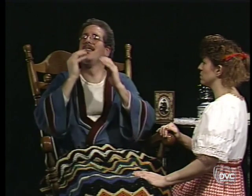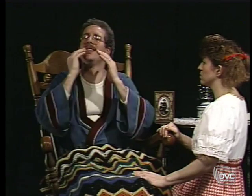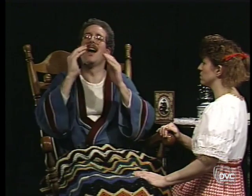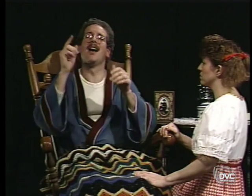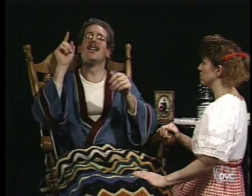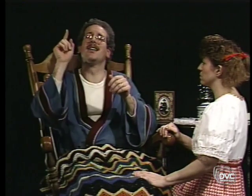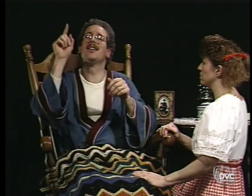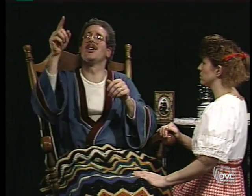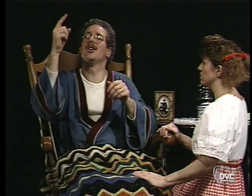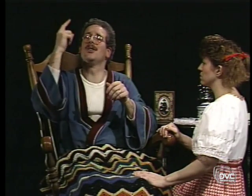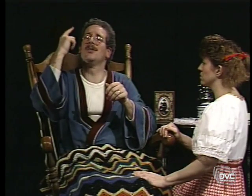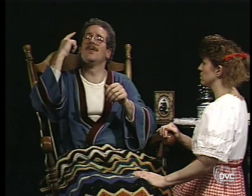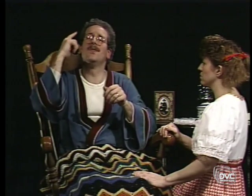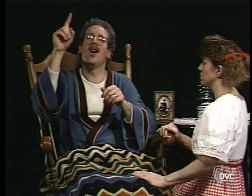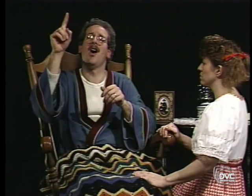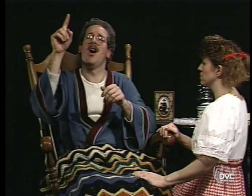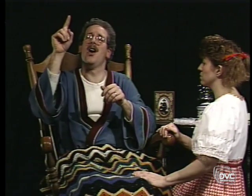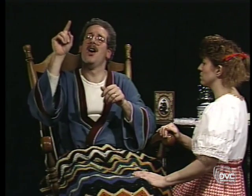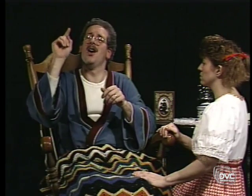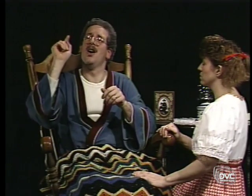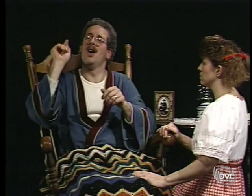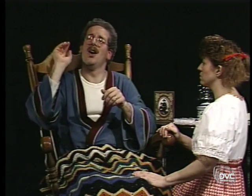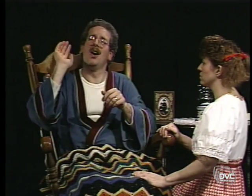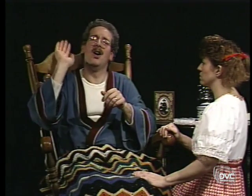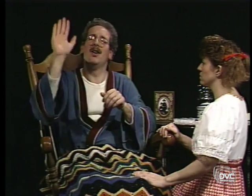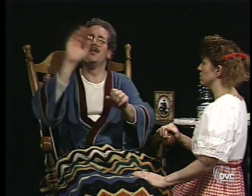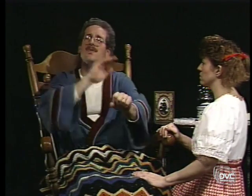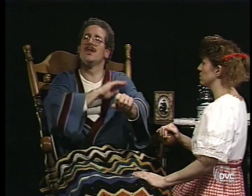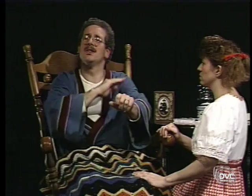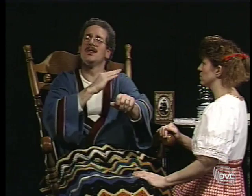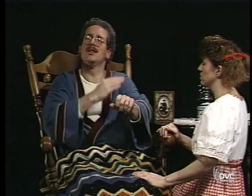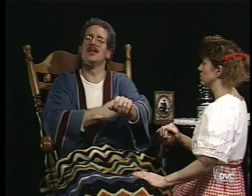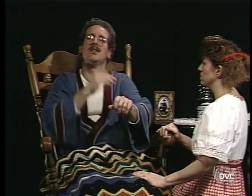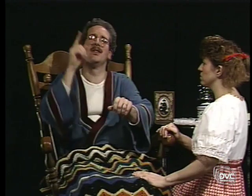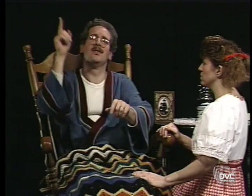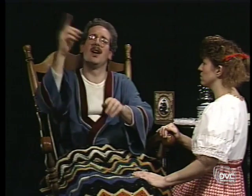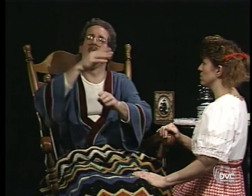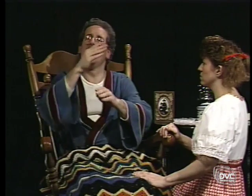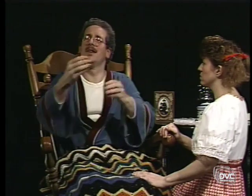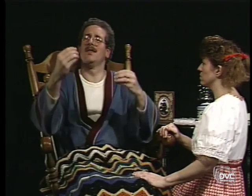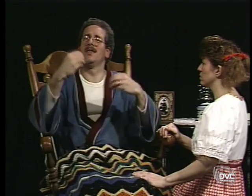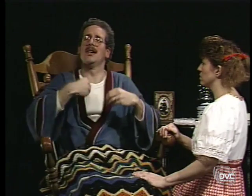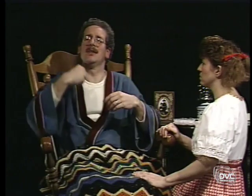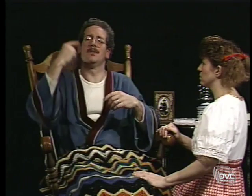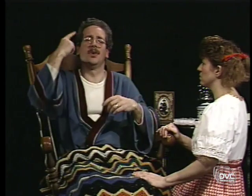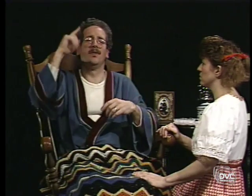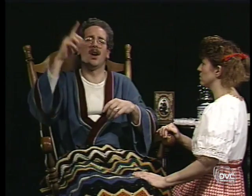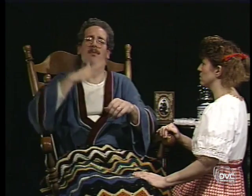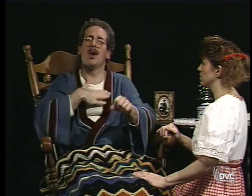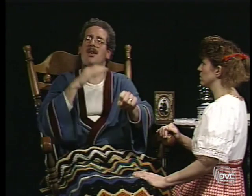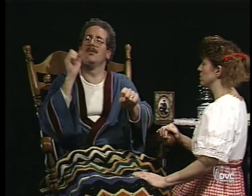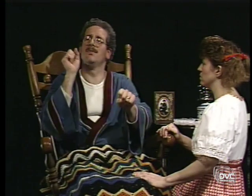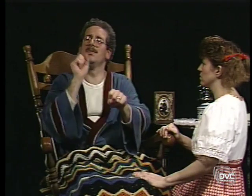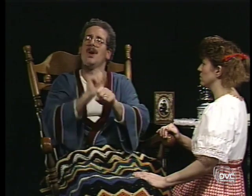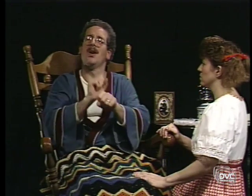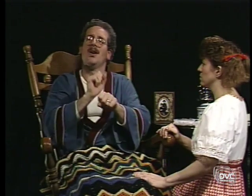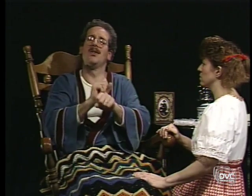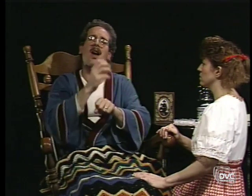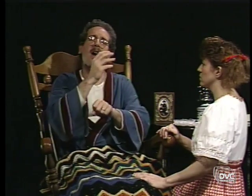church I thank you for the strength that you have given for my